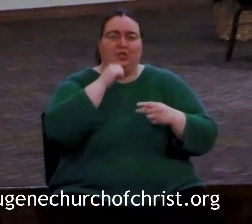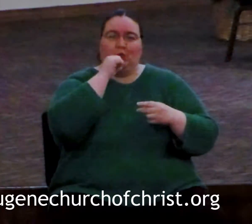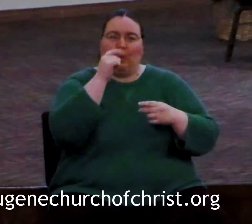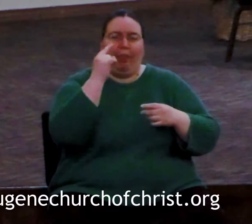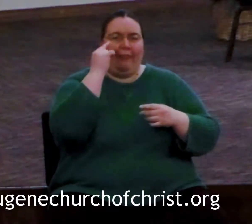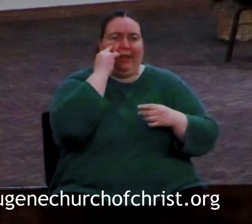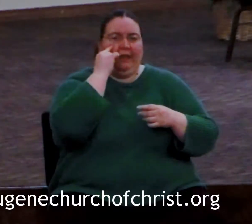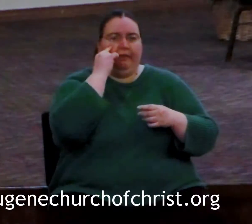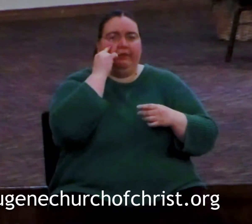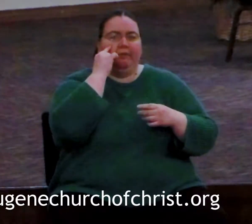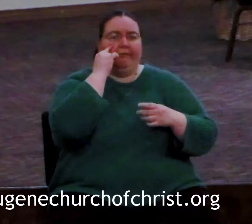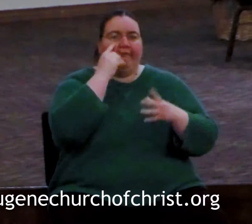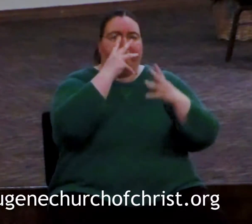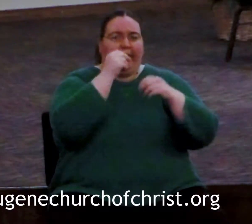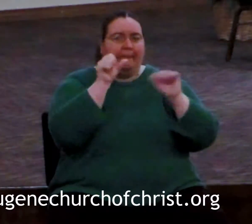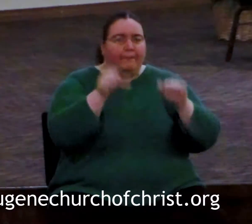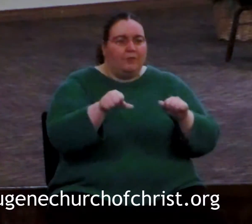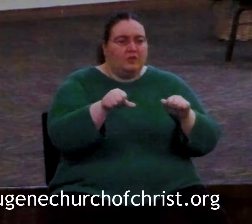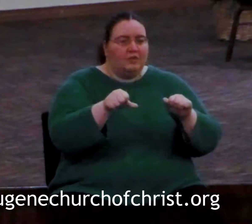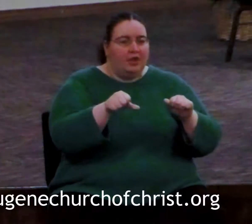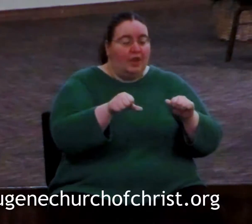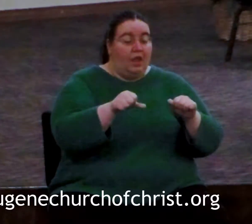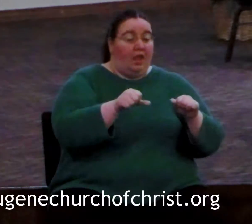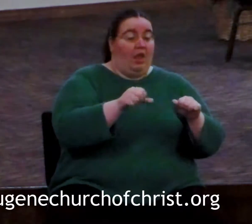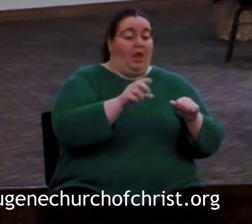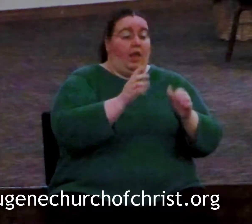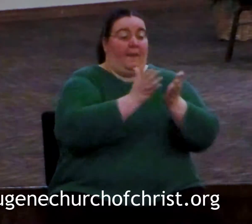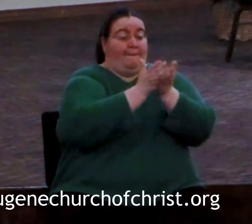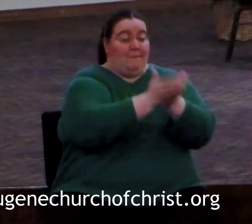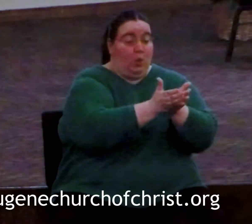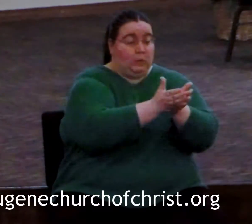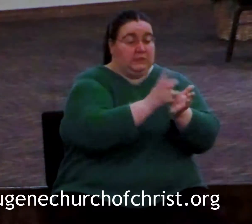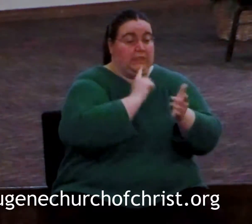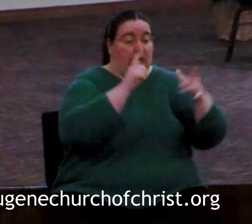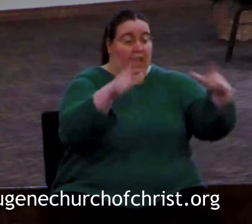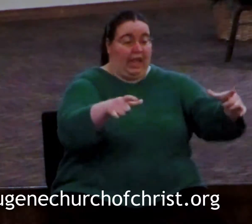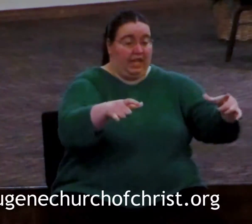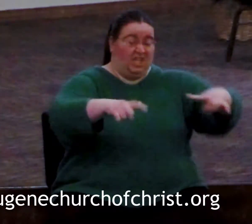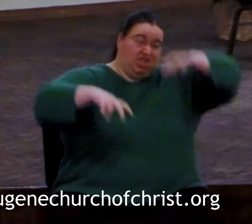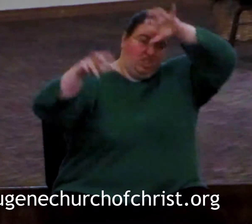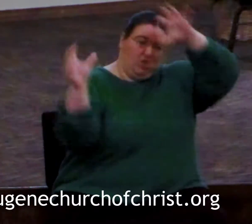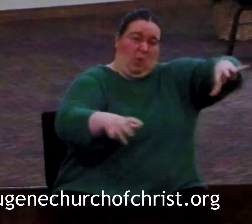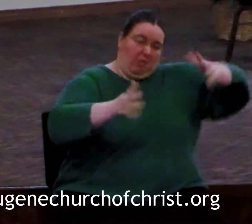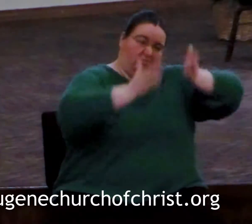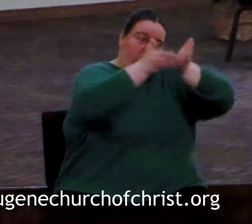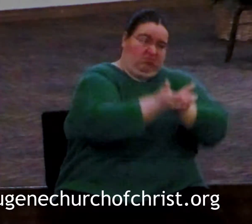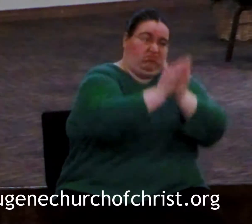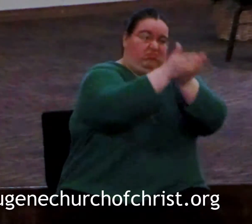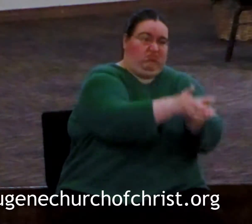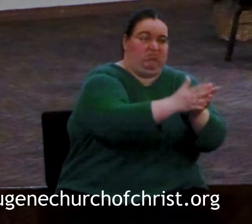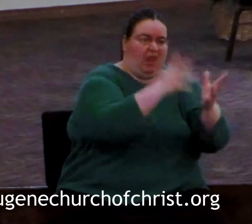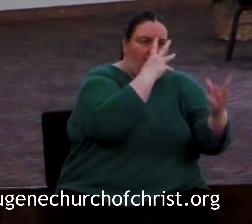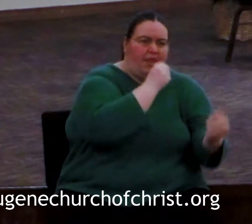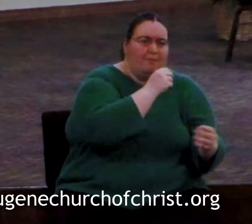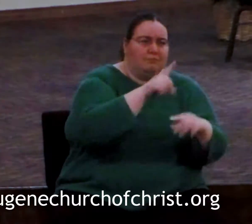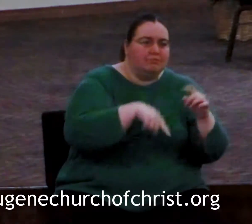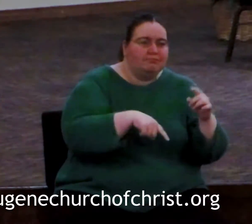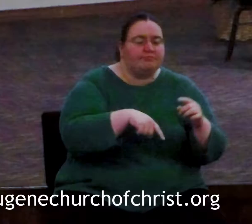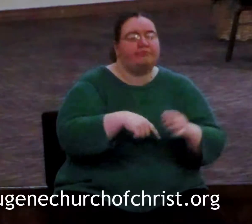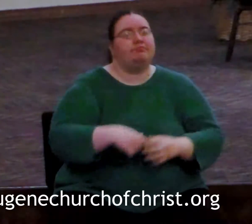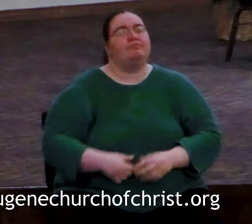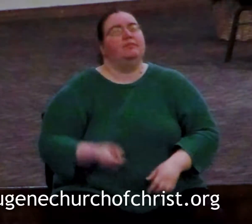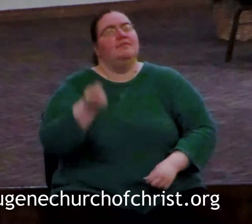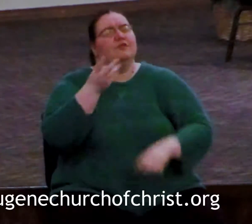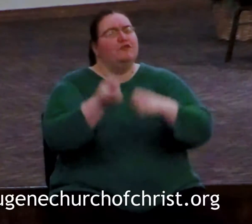of this storm out on the lake. I took a train trip, I've mentioned to you guys before, from Little Rock to LA a few years ago.